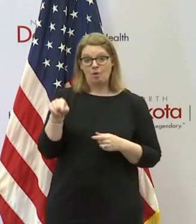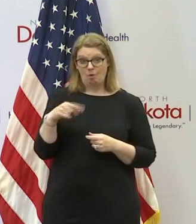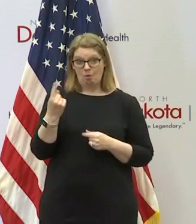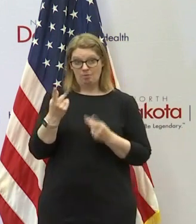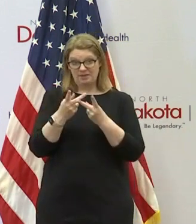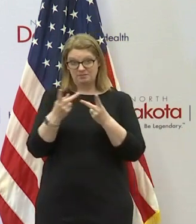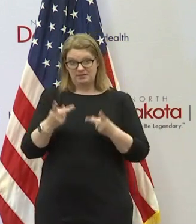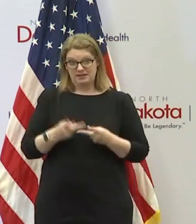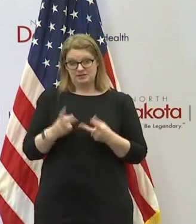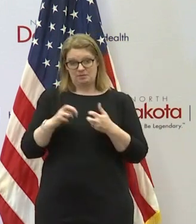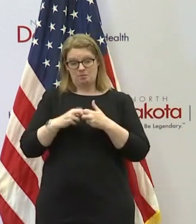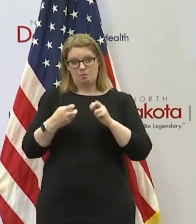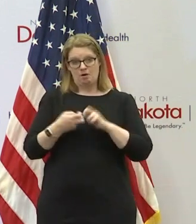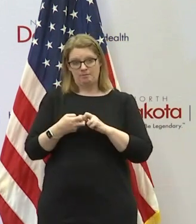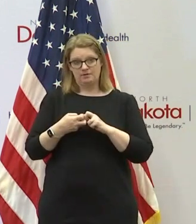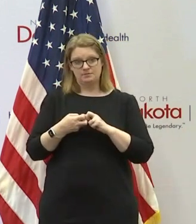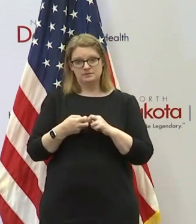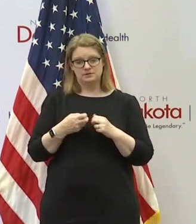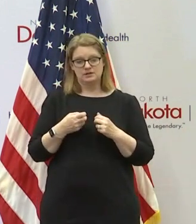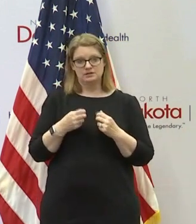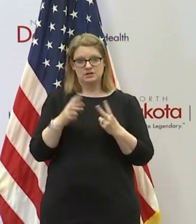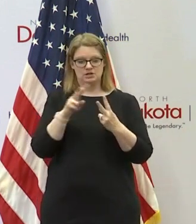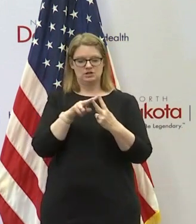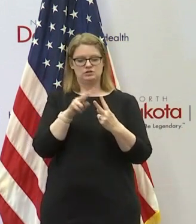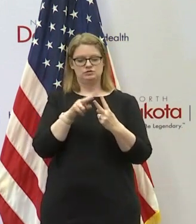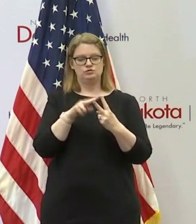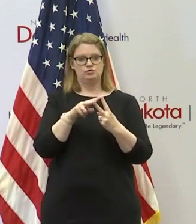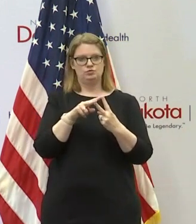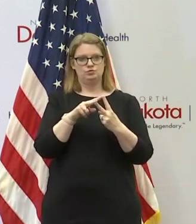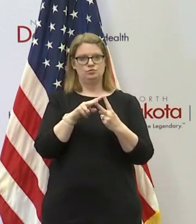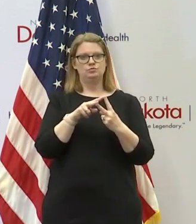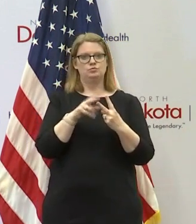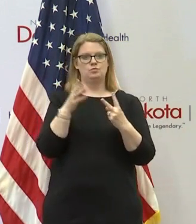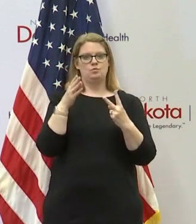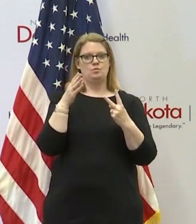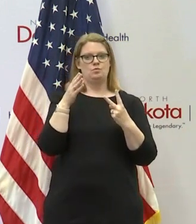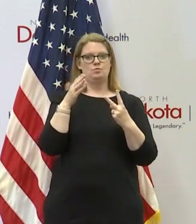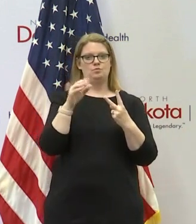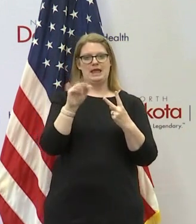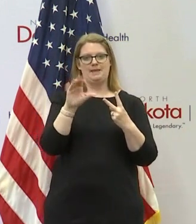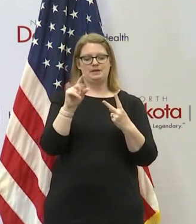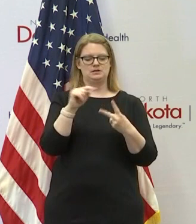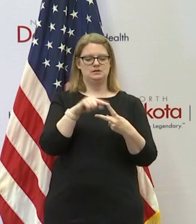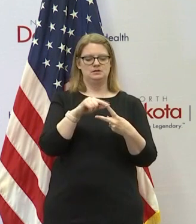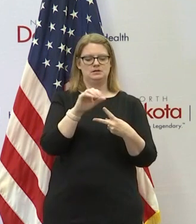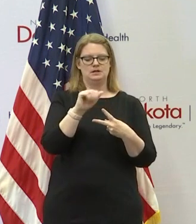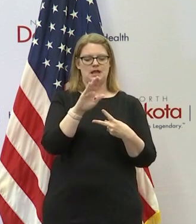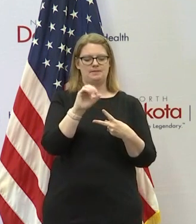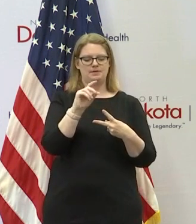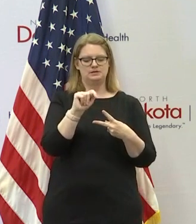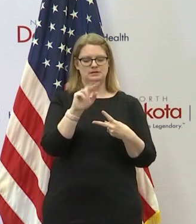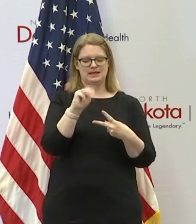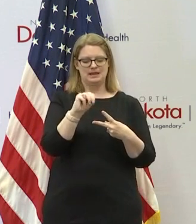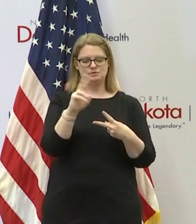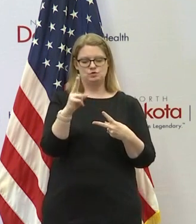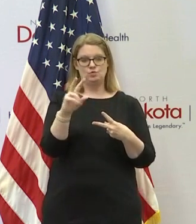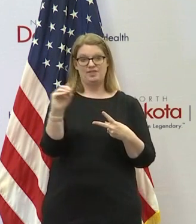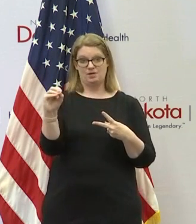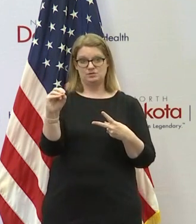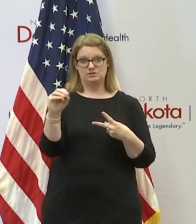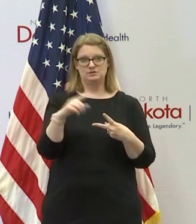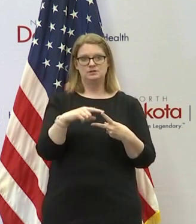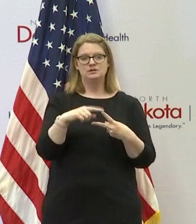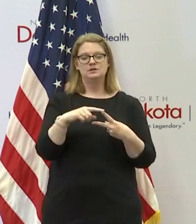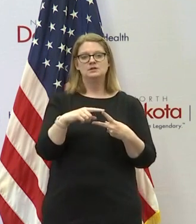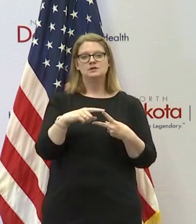issues was not, because there's two main platforms that the state has from Abbott. One's called the Abbott M2000, which is a